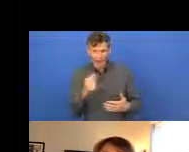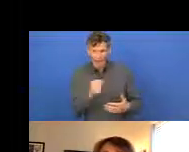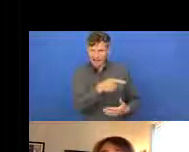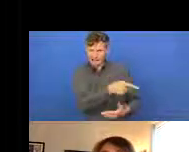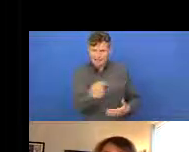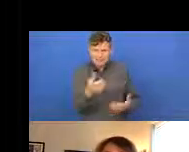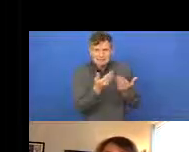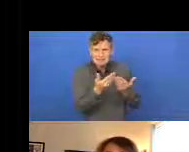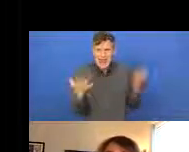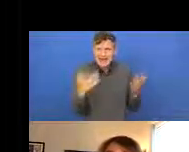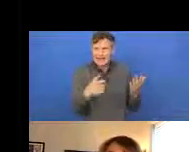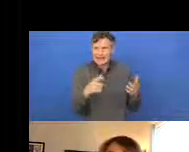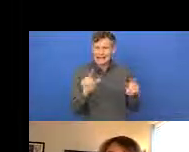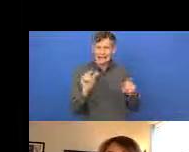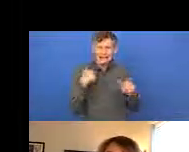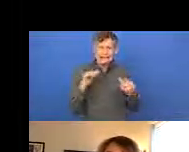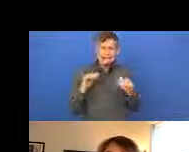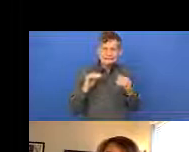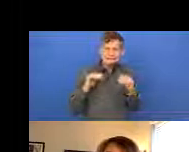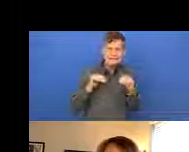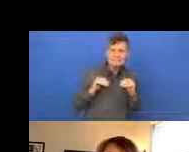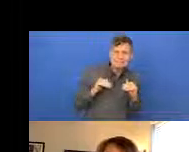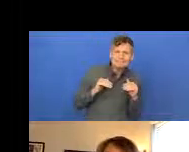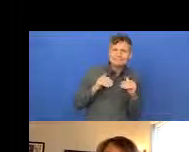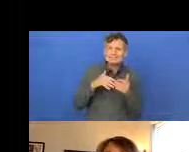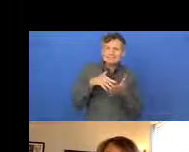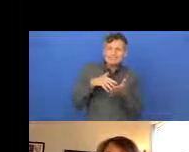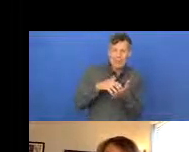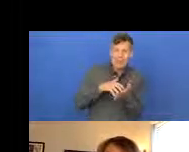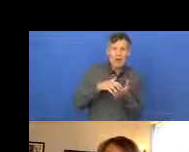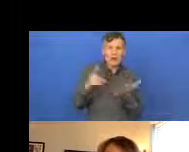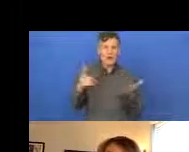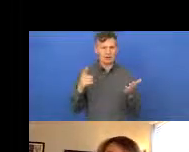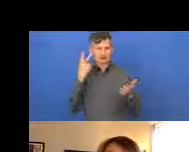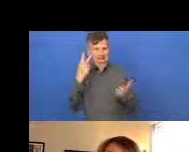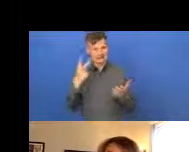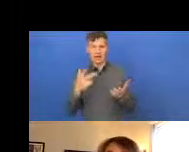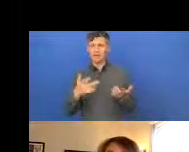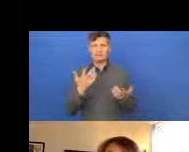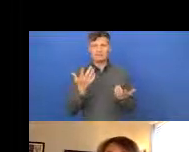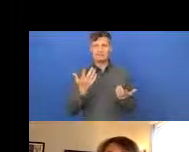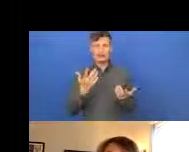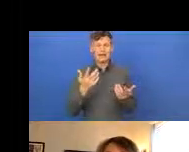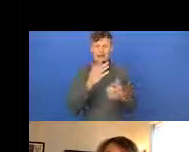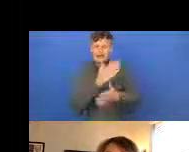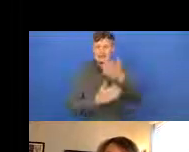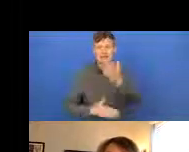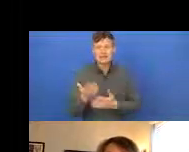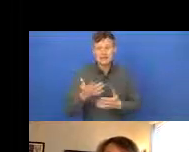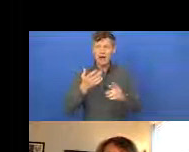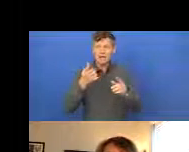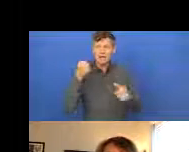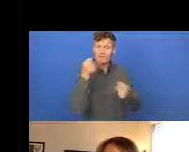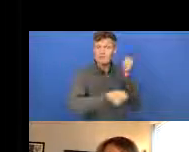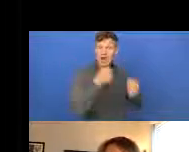disabilities are 3 to 4 times more likely to experience violence at some point in their lives, whether at home, at